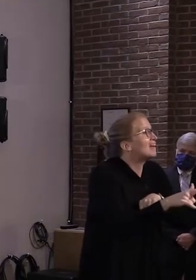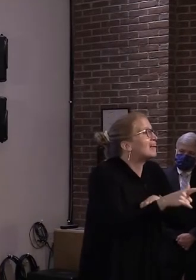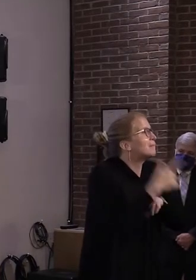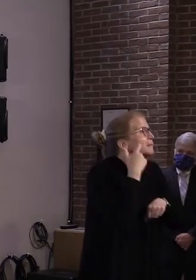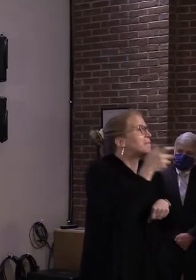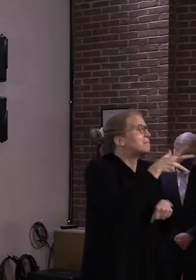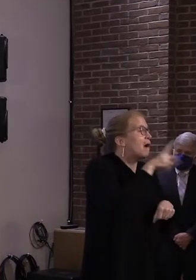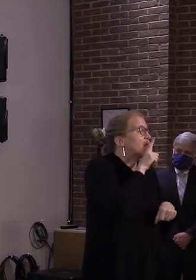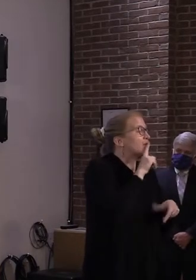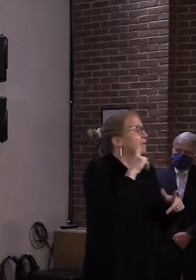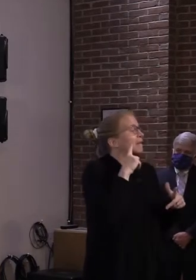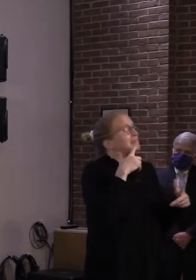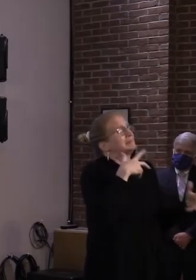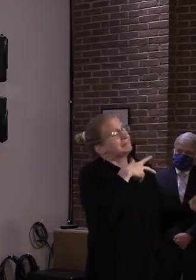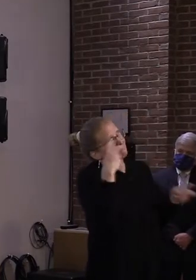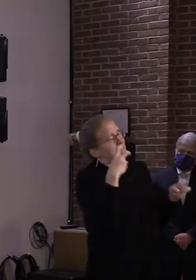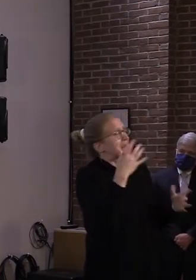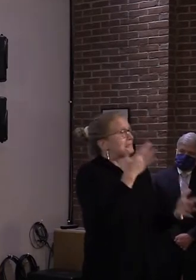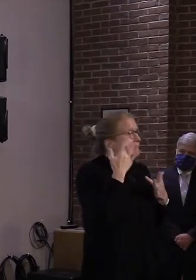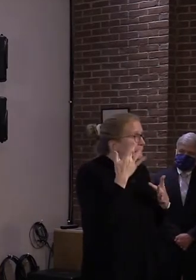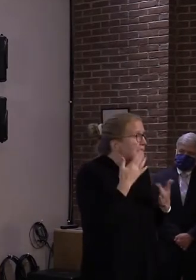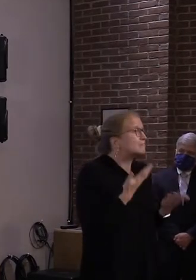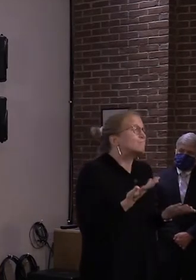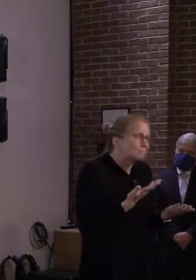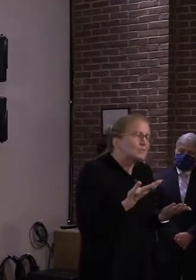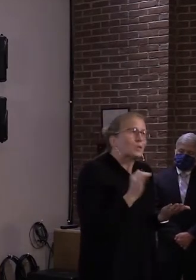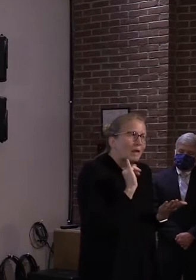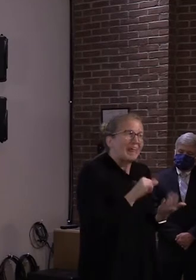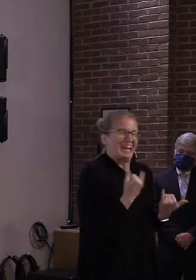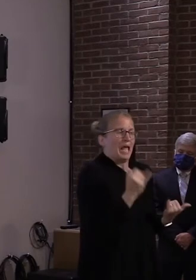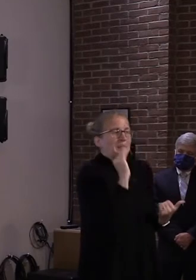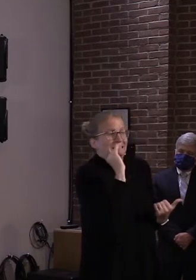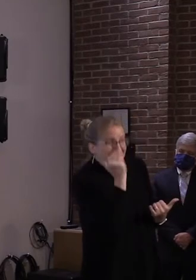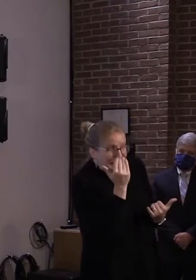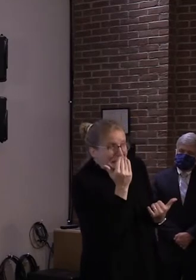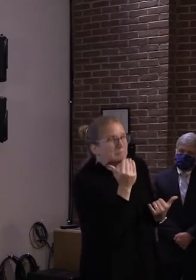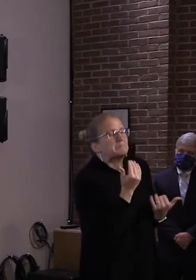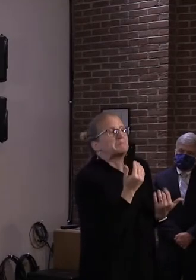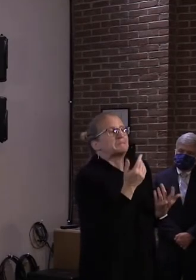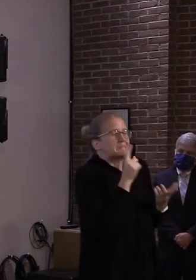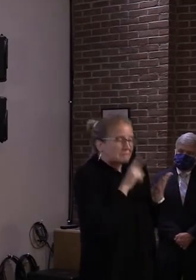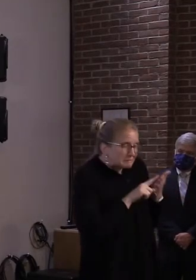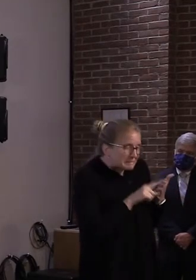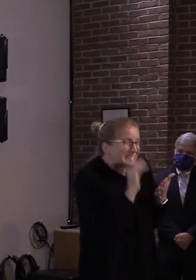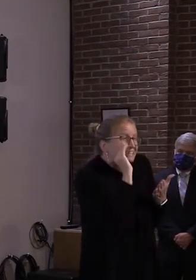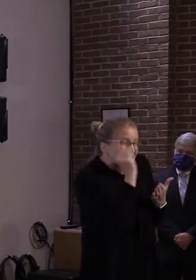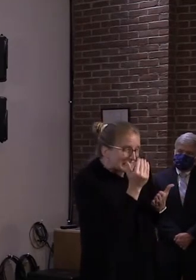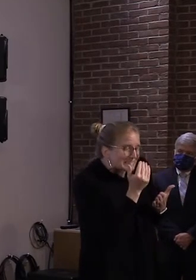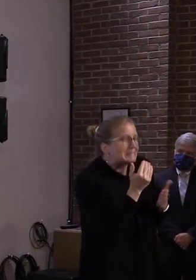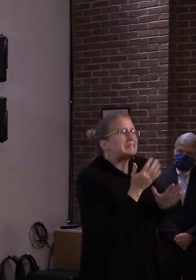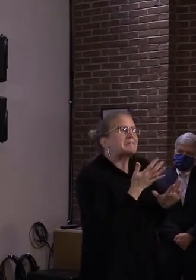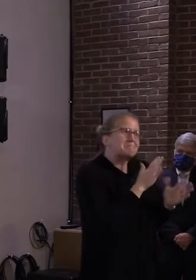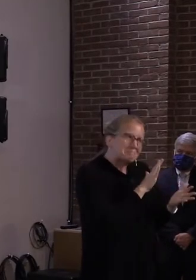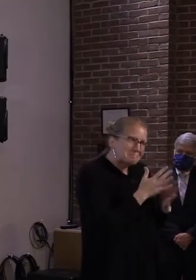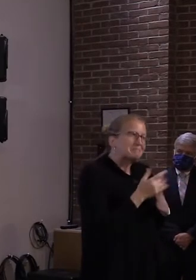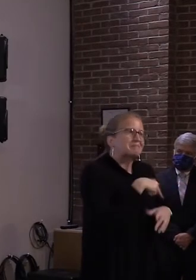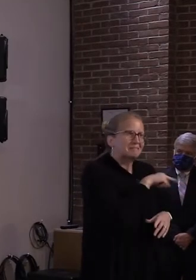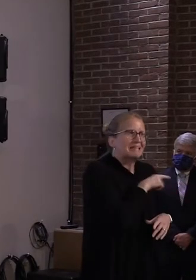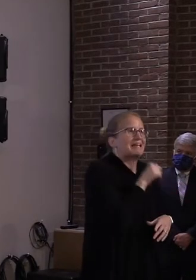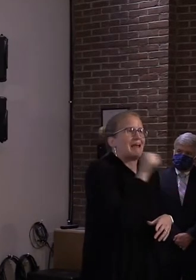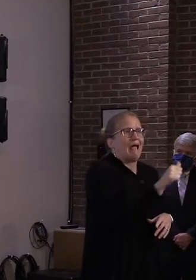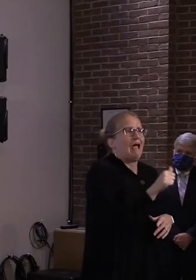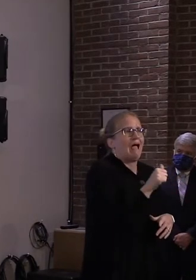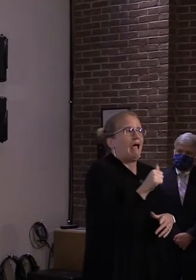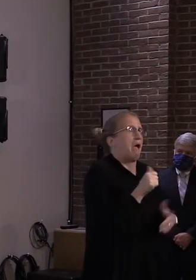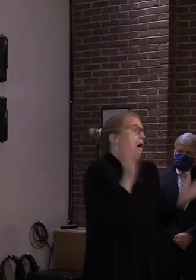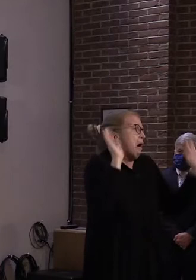the offspring of that individual. So this needs to be balanced very carefully. It doesn't